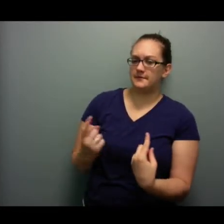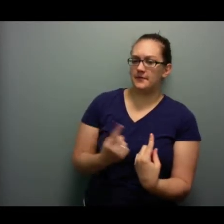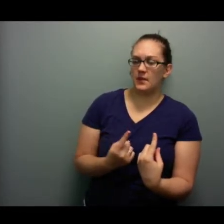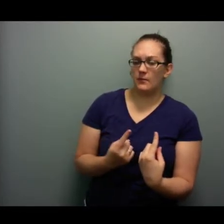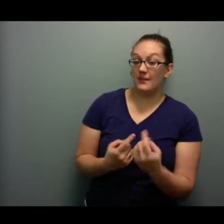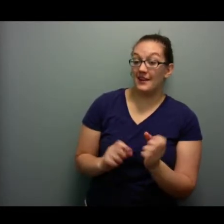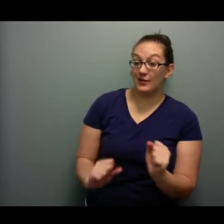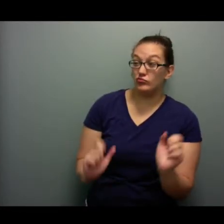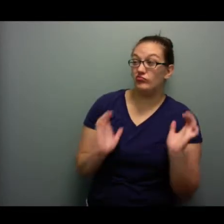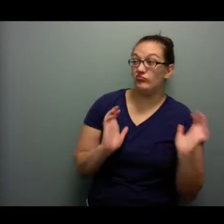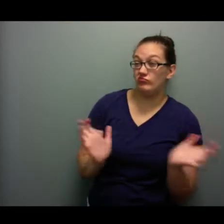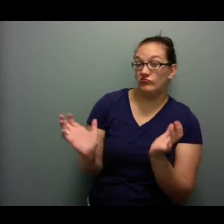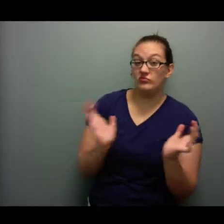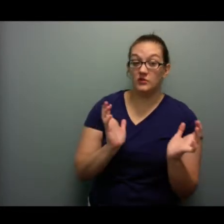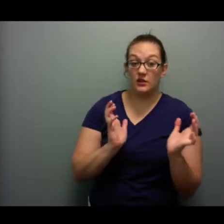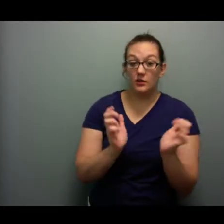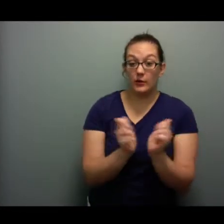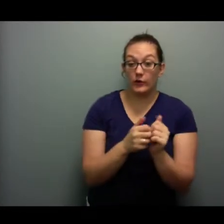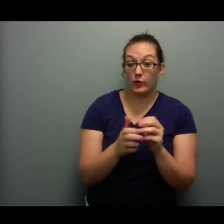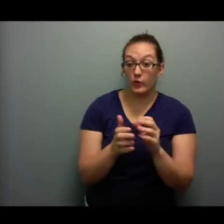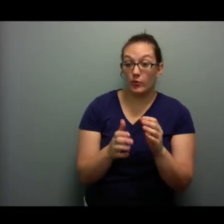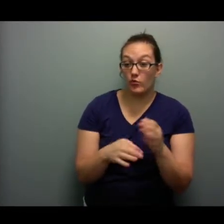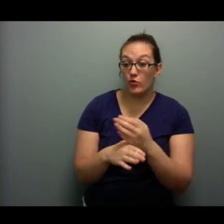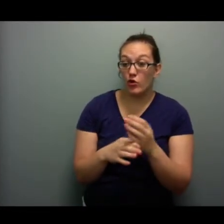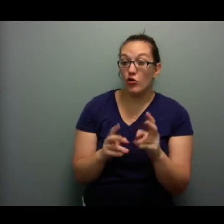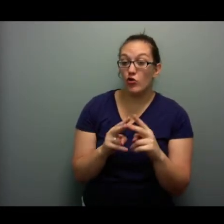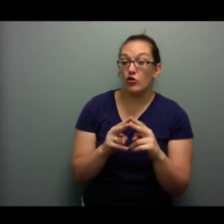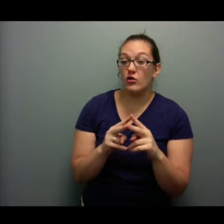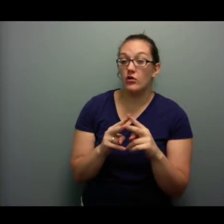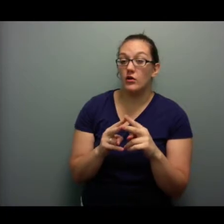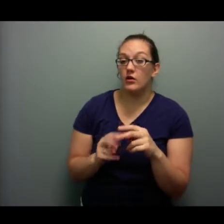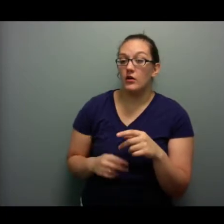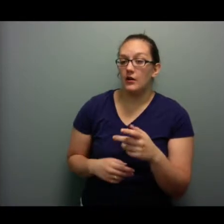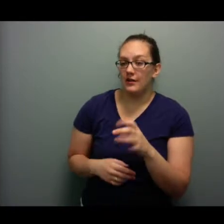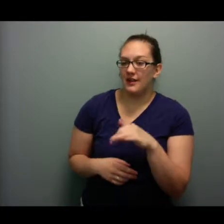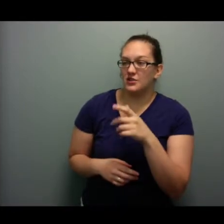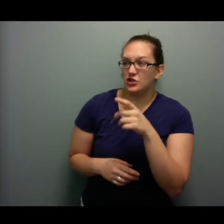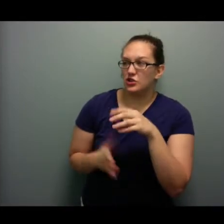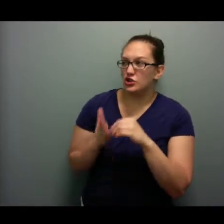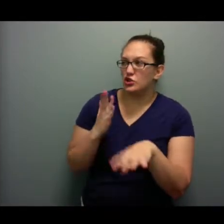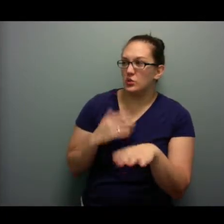with your partner and see what this student did? Okay, so talk to your partner, what did that student do?